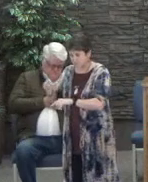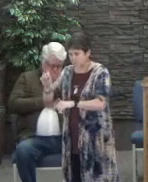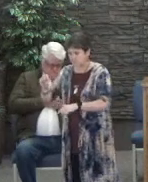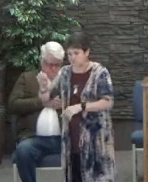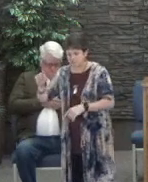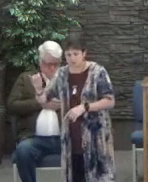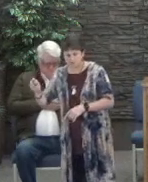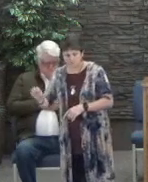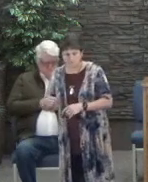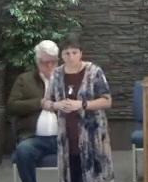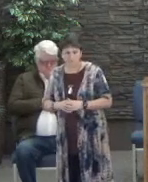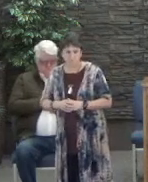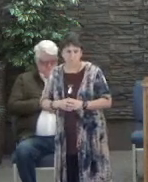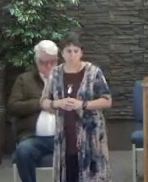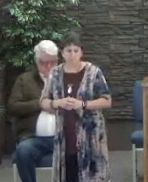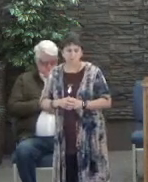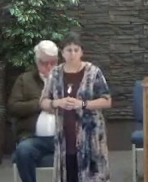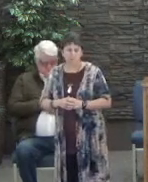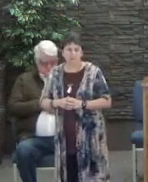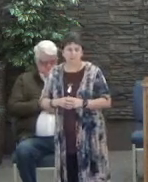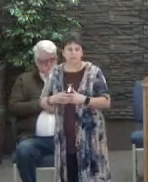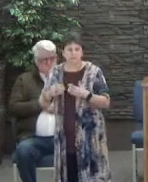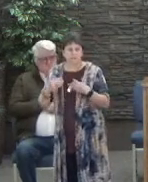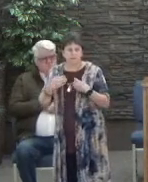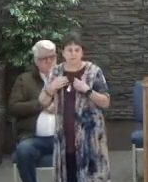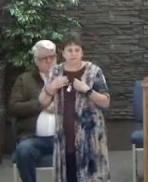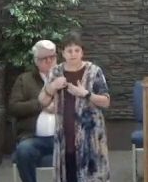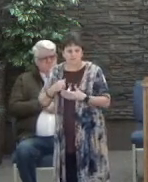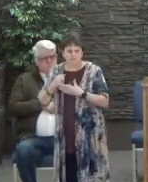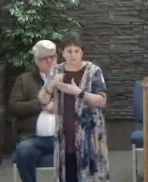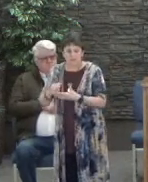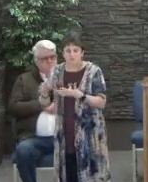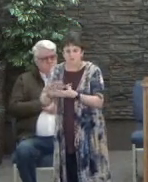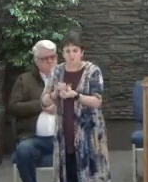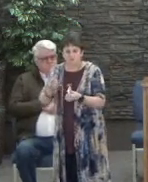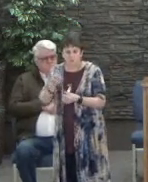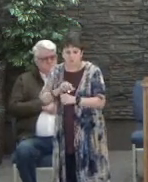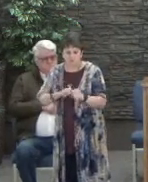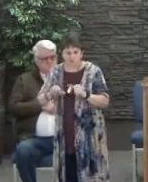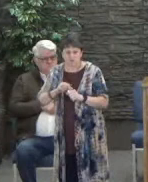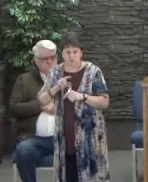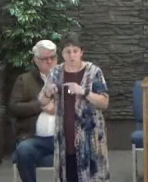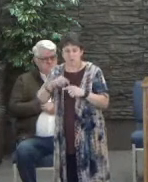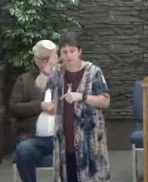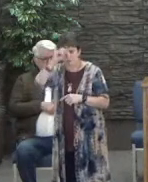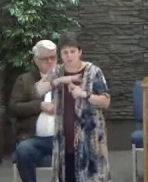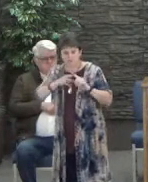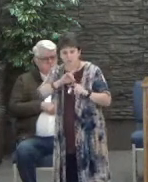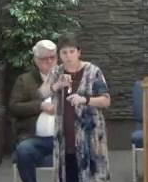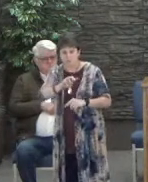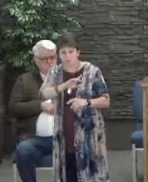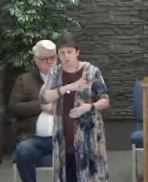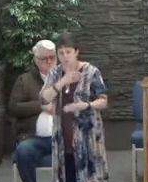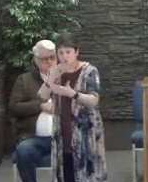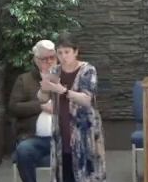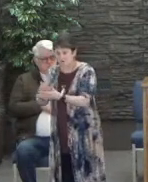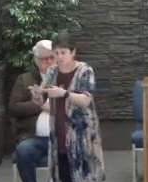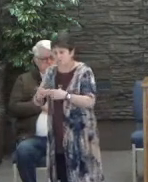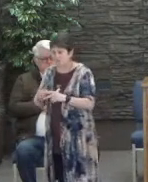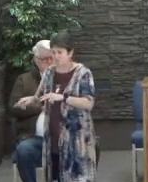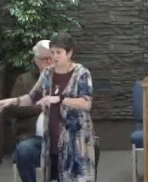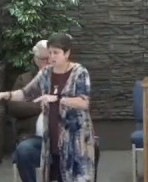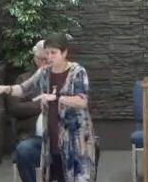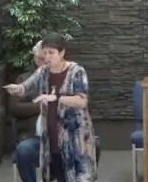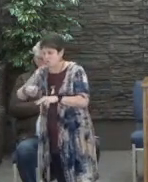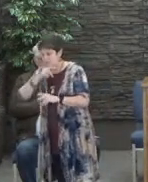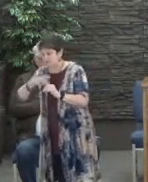Seir. They helped to destroy one another. When the men of Judah came to the place that overlooks the desert